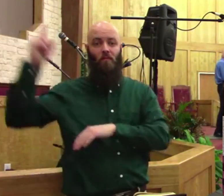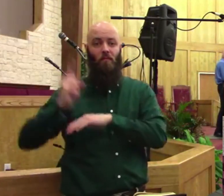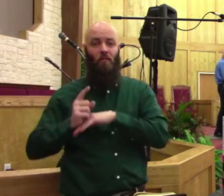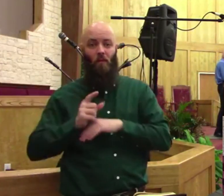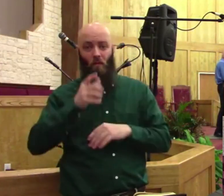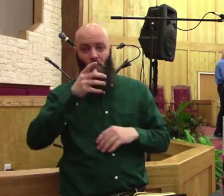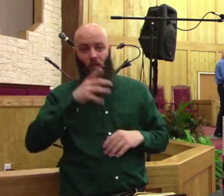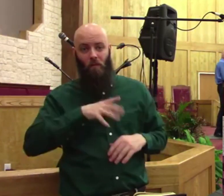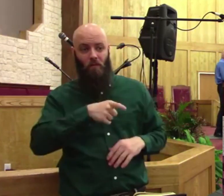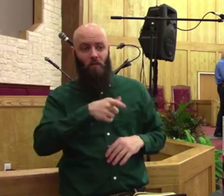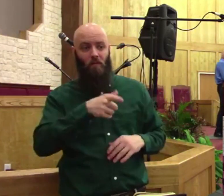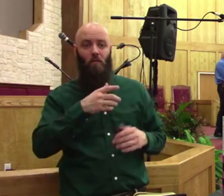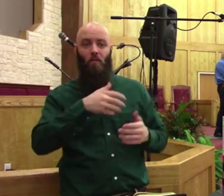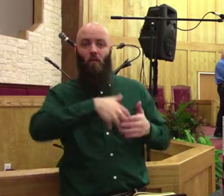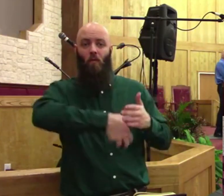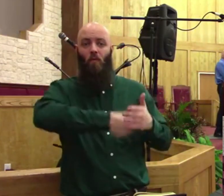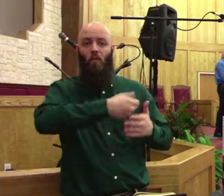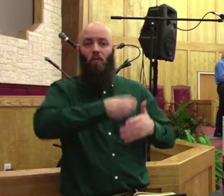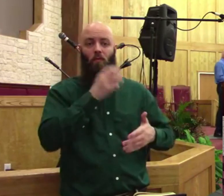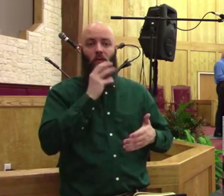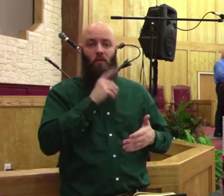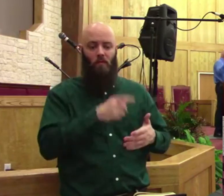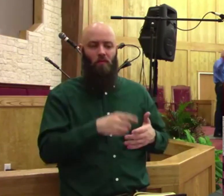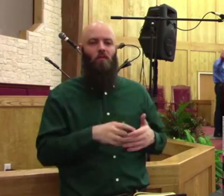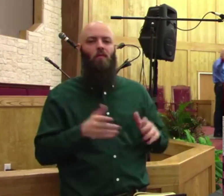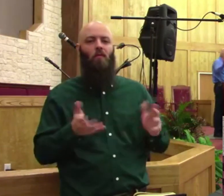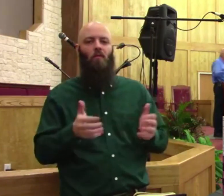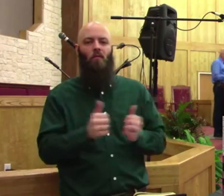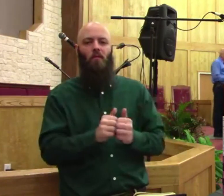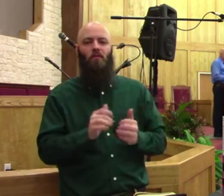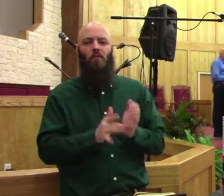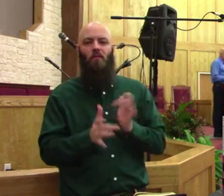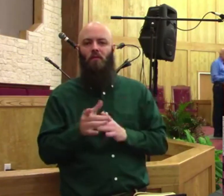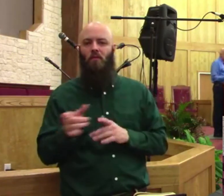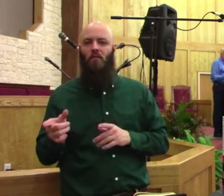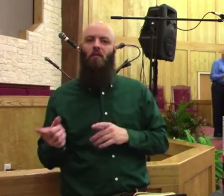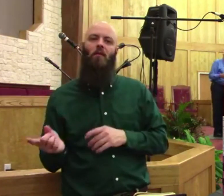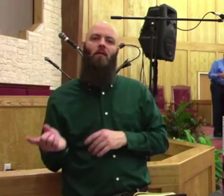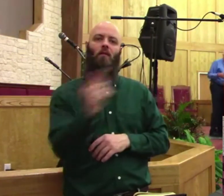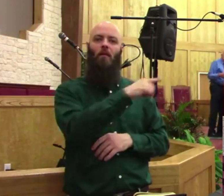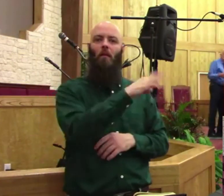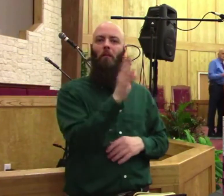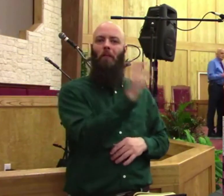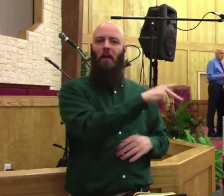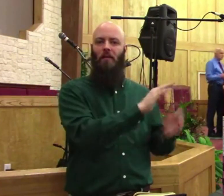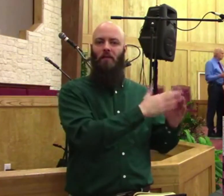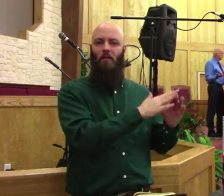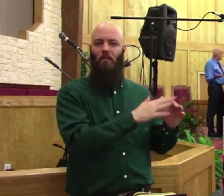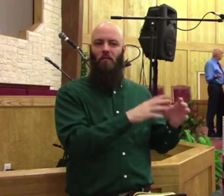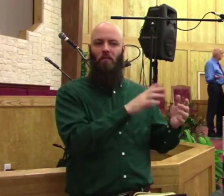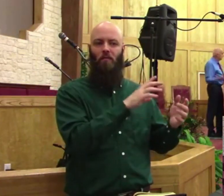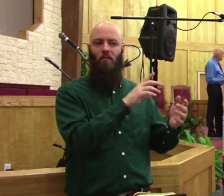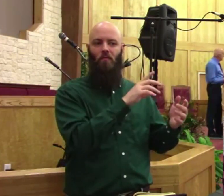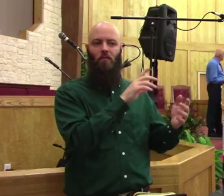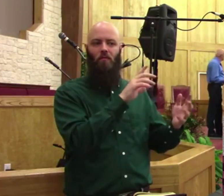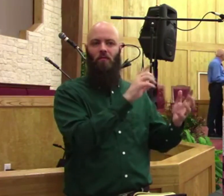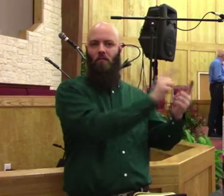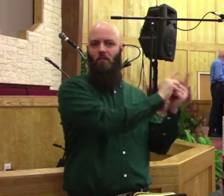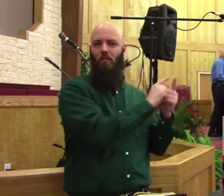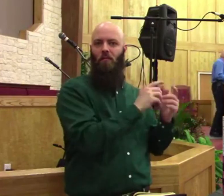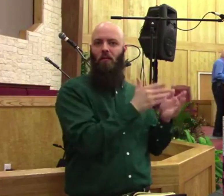well, after she has the conversation with Jesus, she goes back into town to her